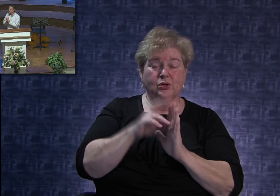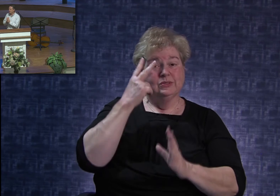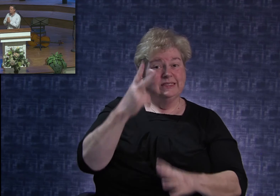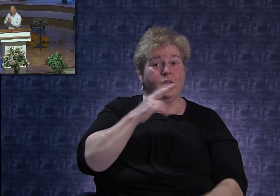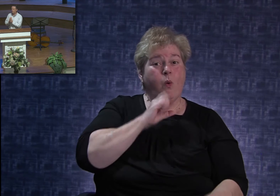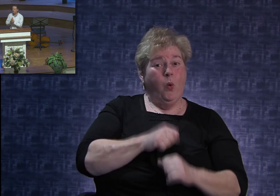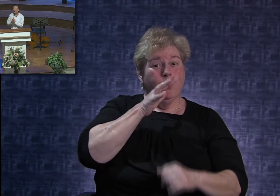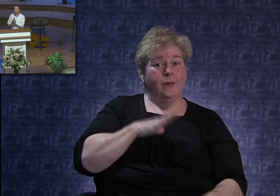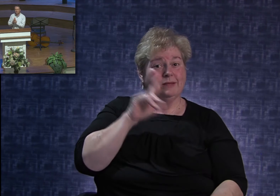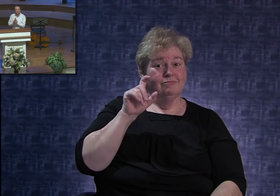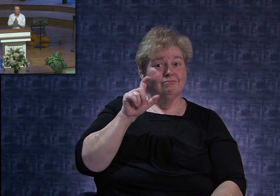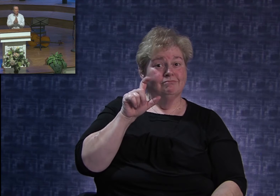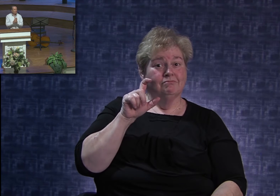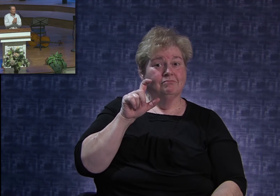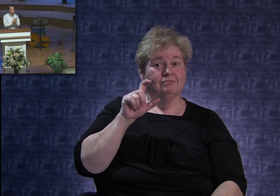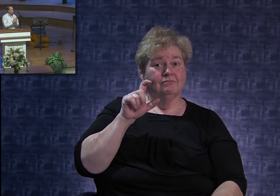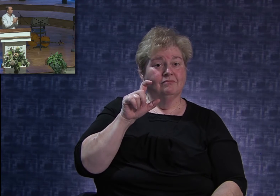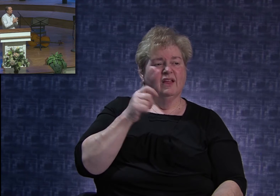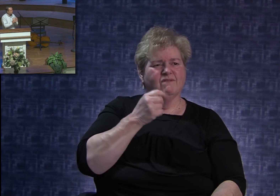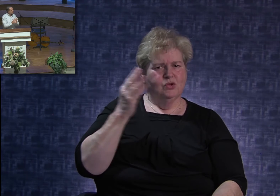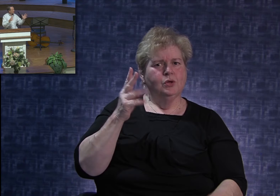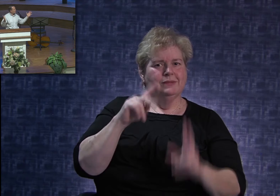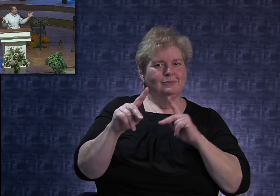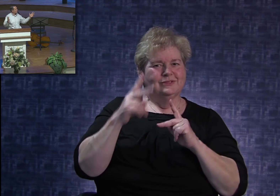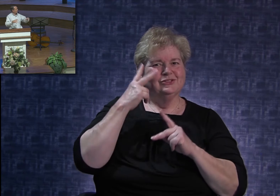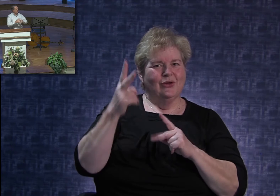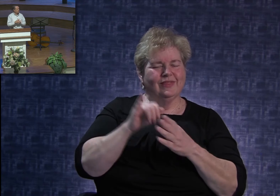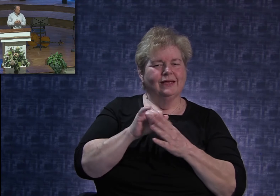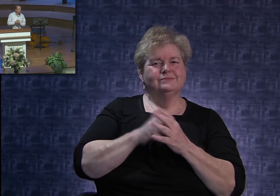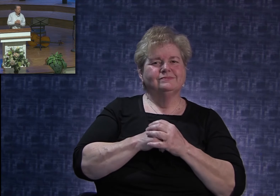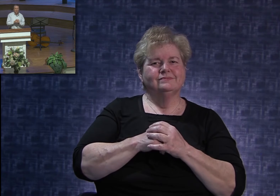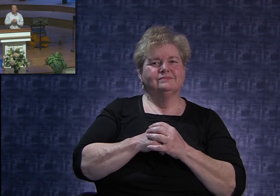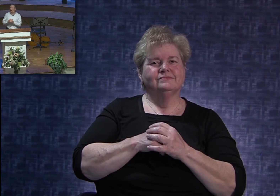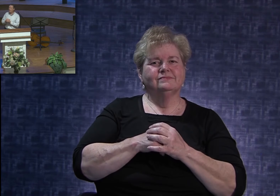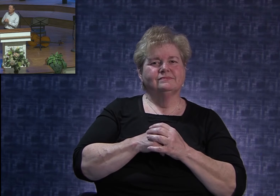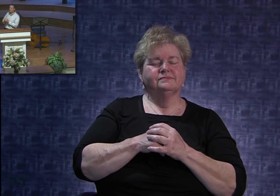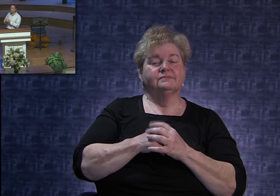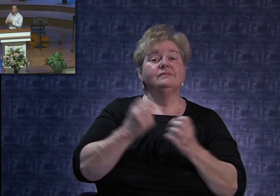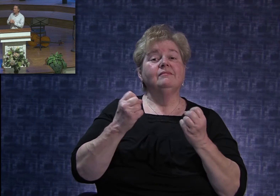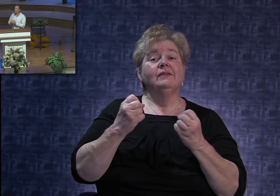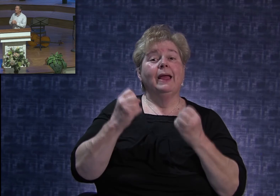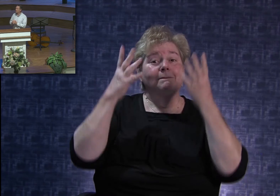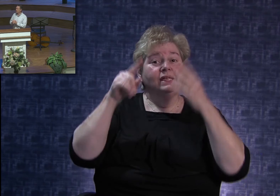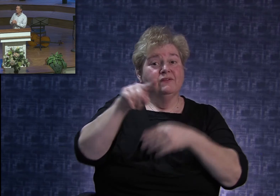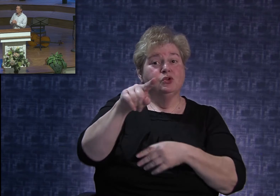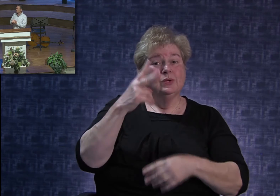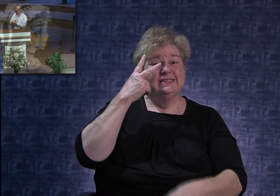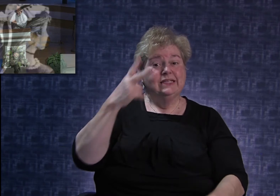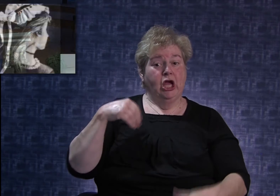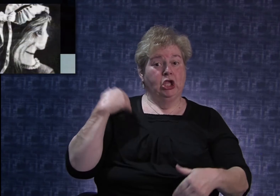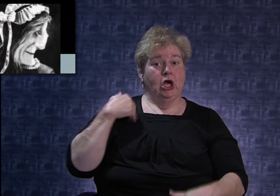lady in that picture, out of curiosity? Okay, a few of you. Some of you probably seen this before. How many of you see a young lady?